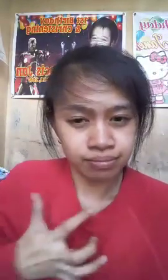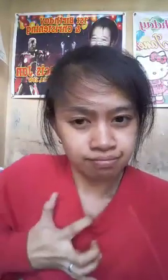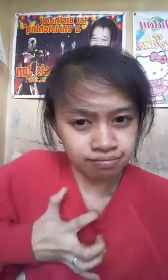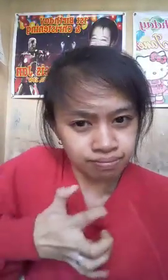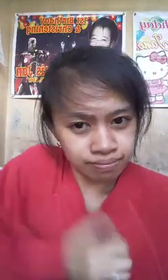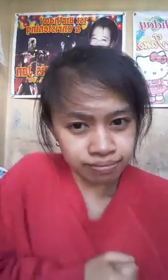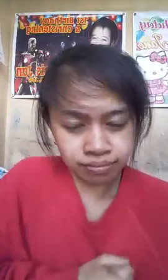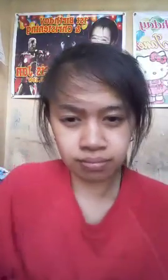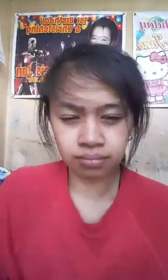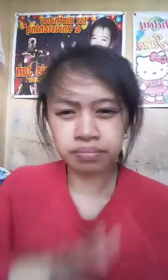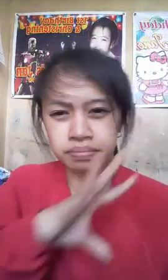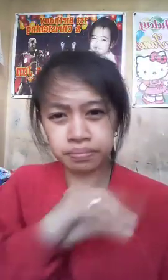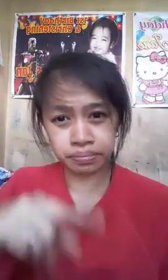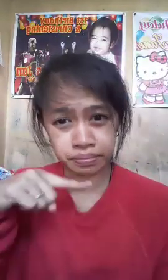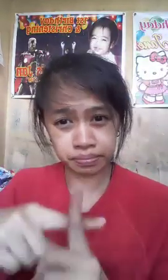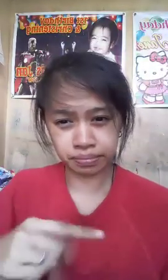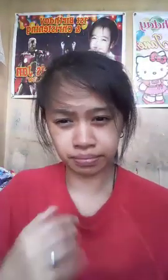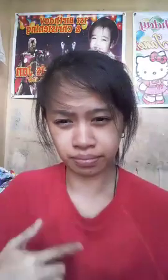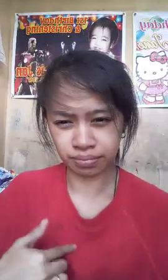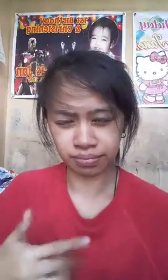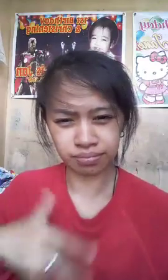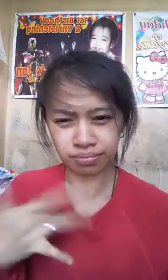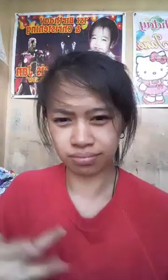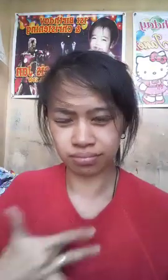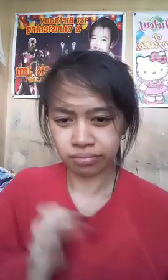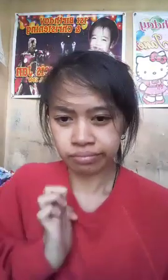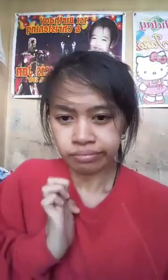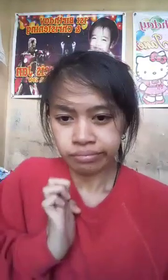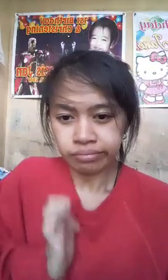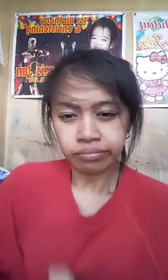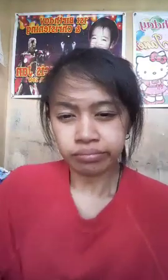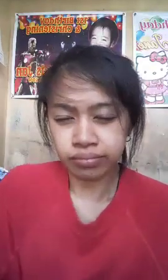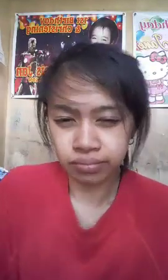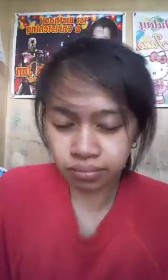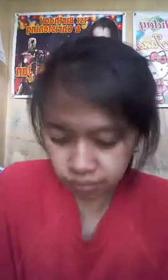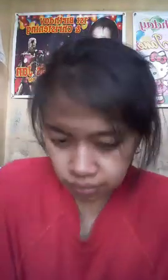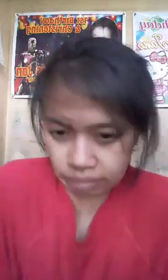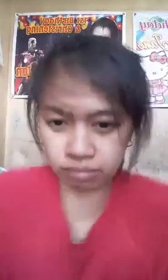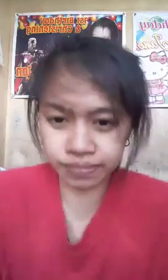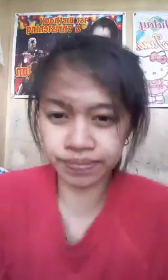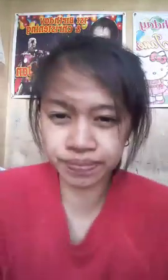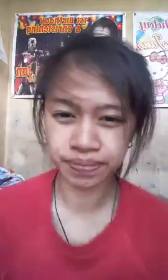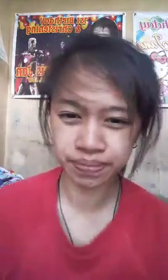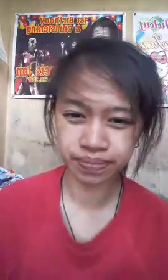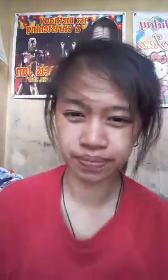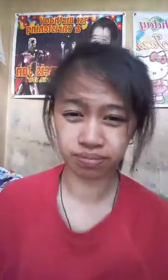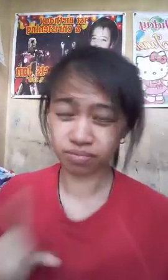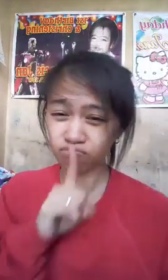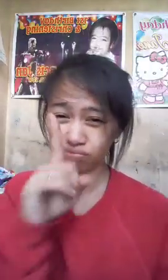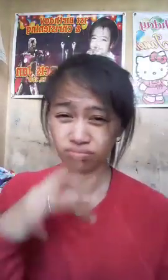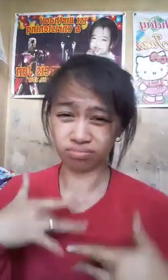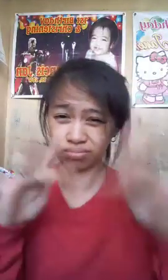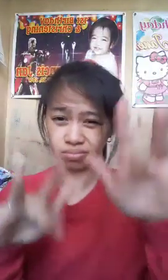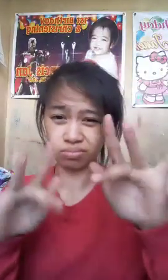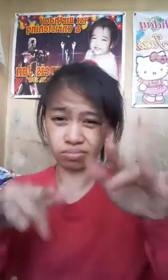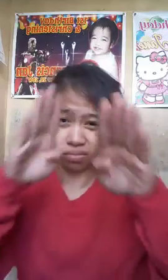Today na. So yeah, thank you very much for joining us. I'm Jamila Patton. And my name is Mark Valdez. We hope to see you again next time over